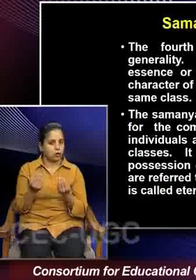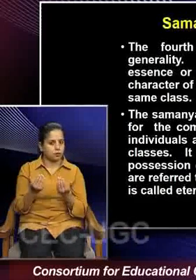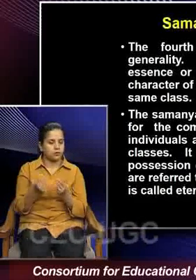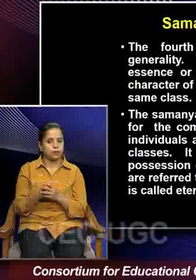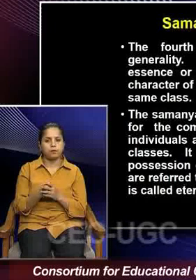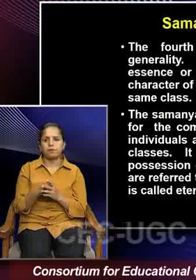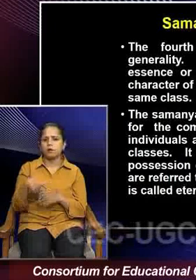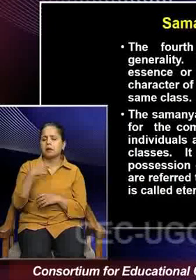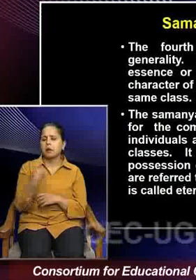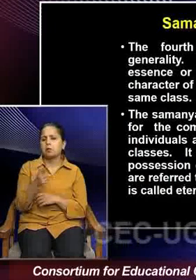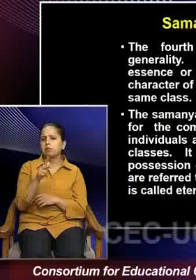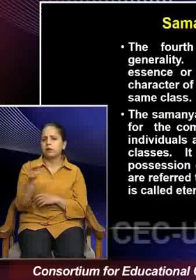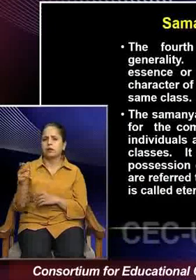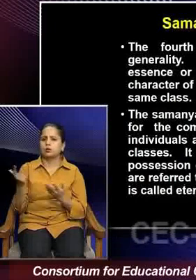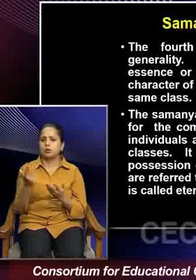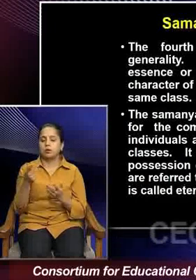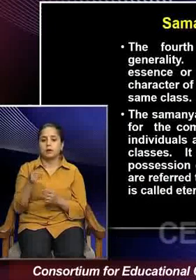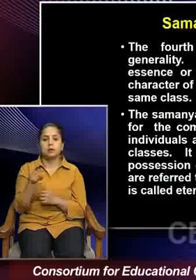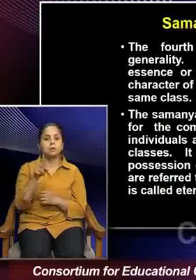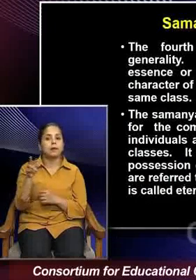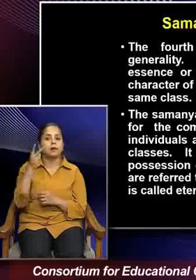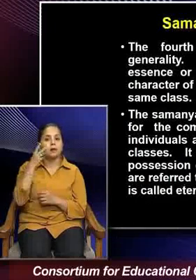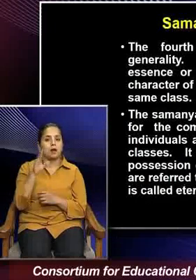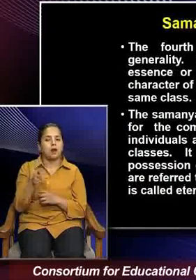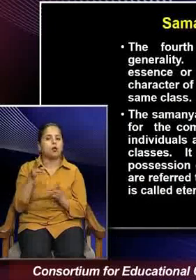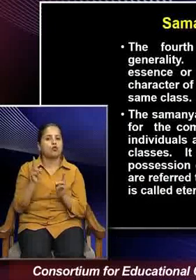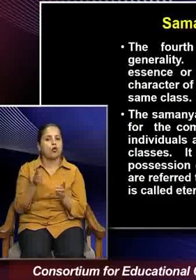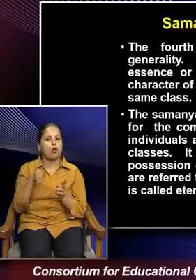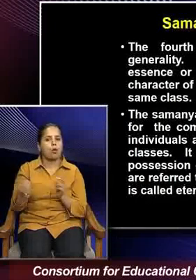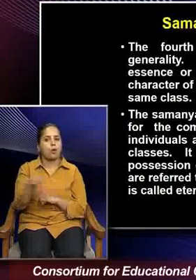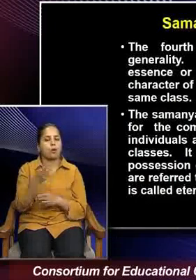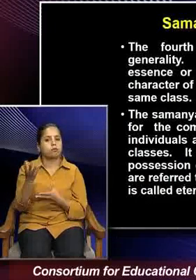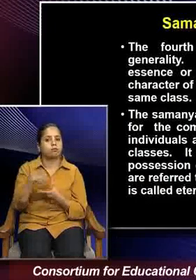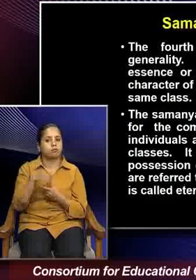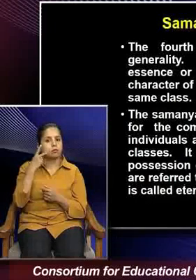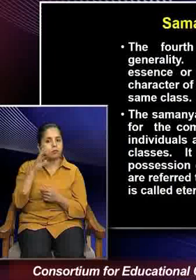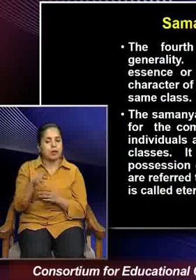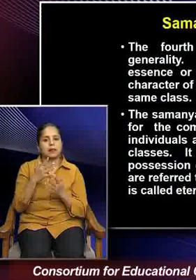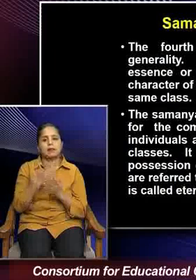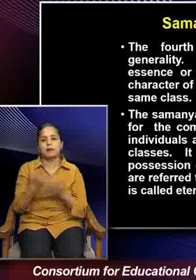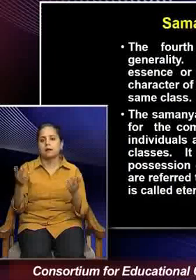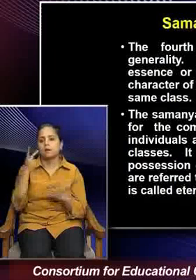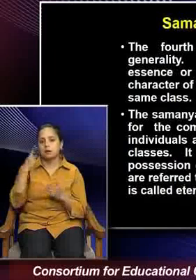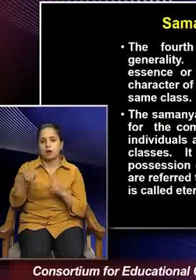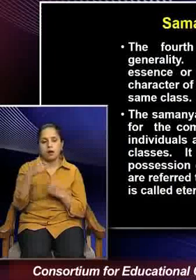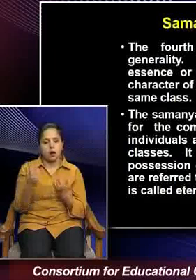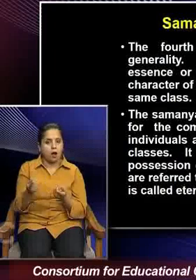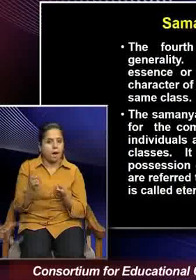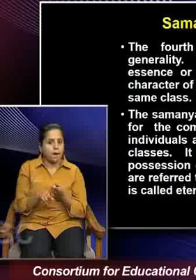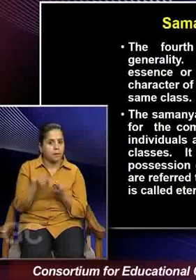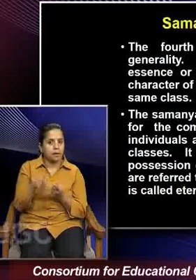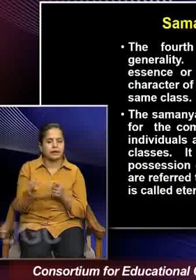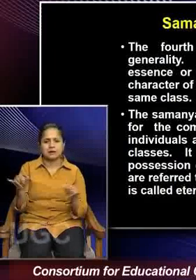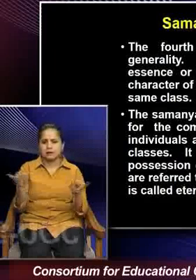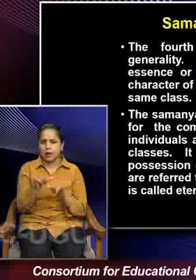What do we mean by that? It means that it is the common characteristic of the things which fall under the